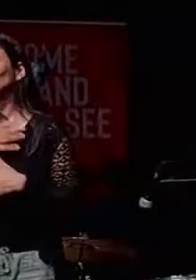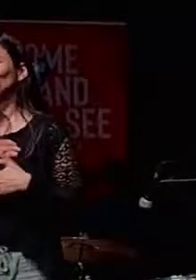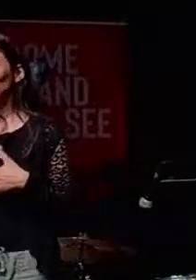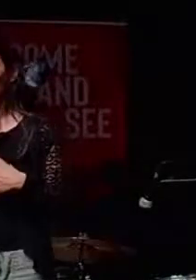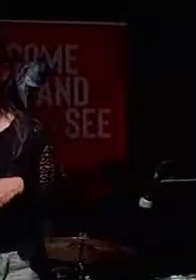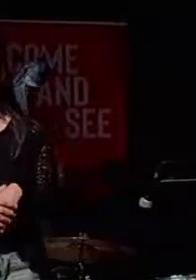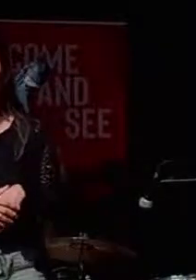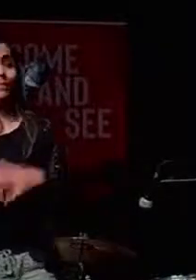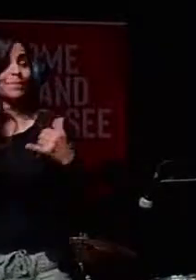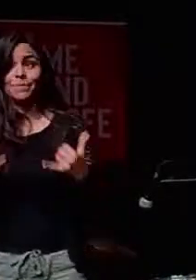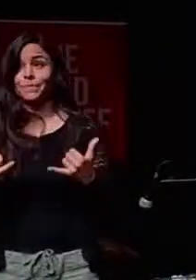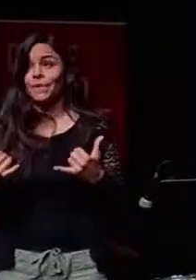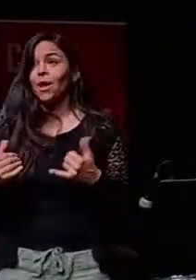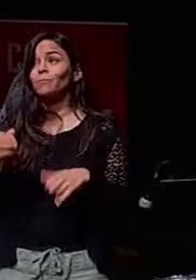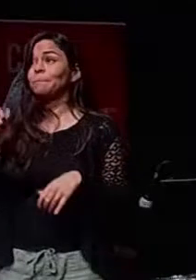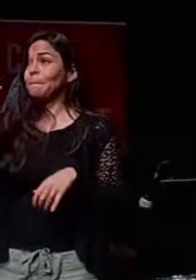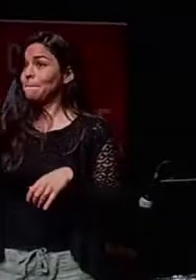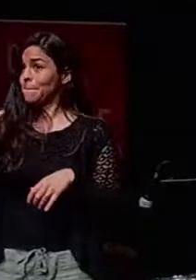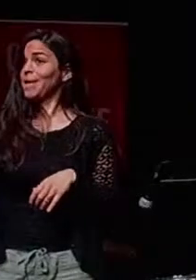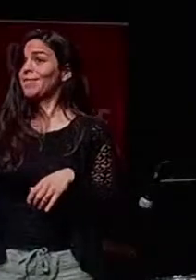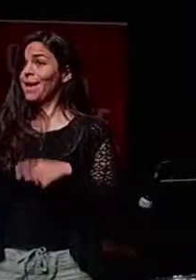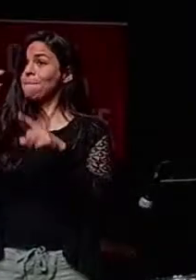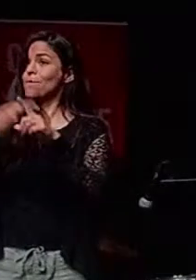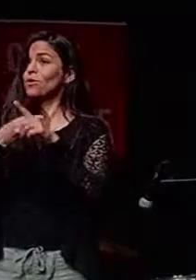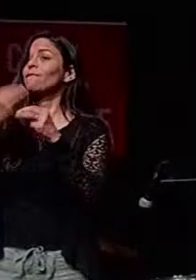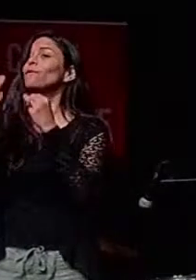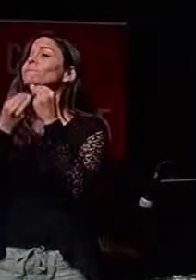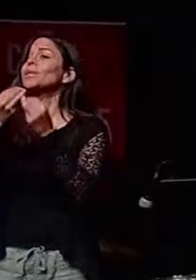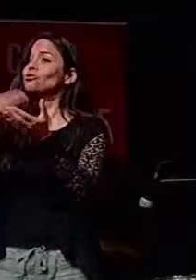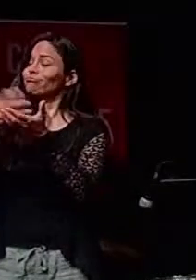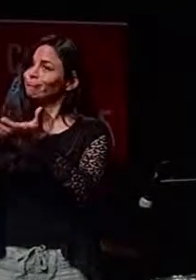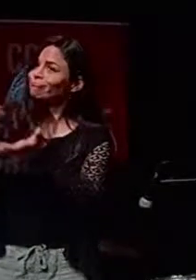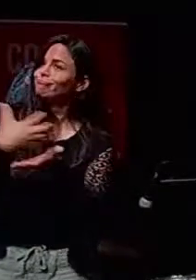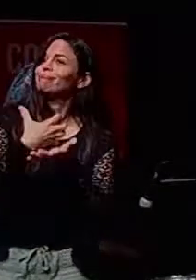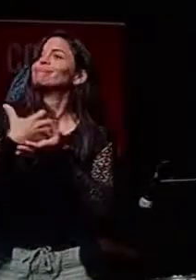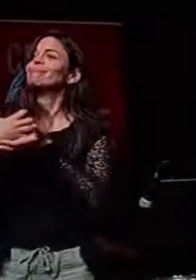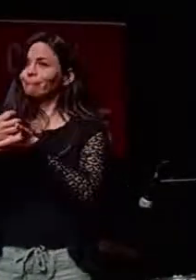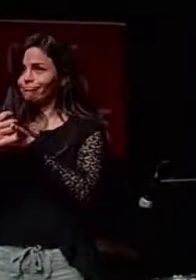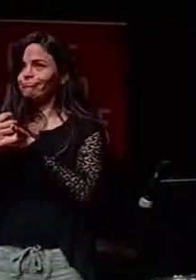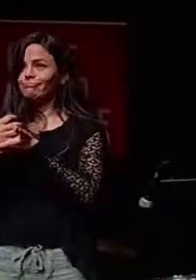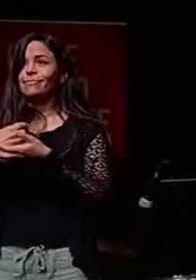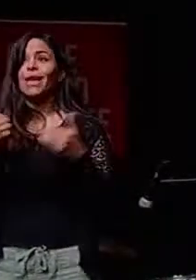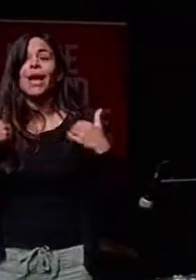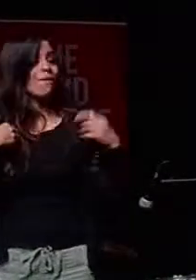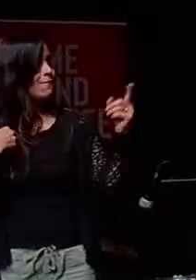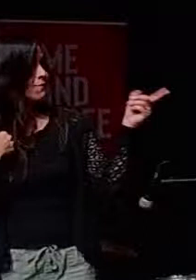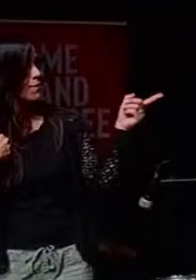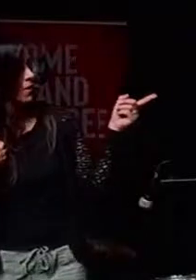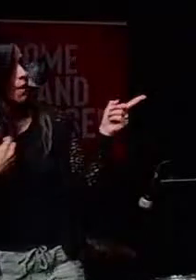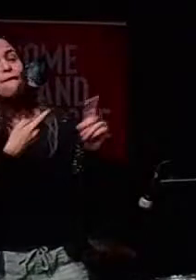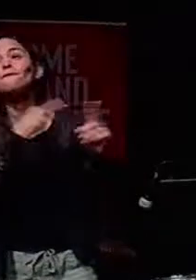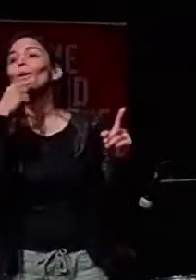said, we are in May and it's our month of missions giving. And so we have Olia here, originally